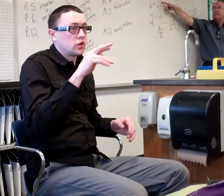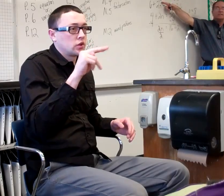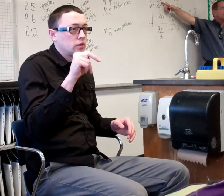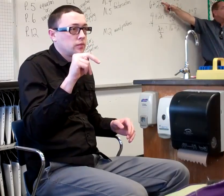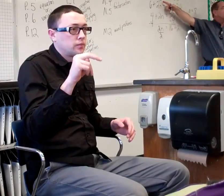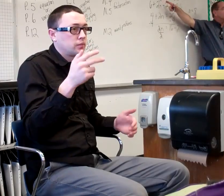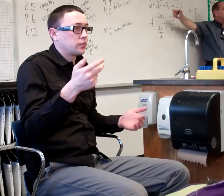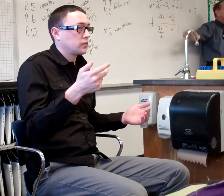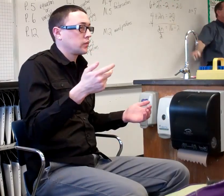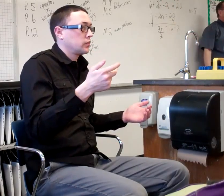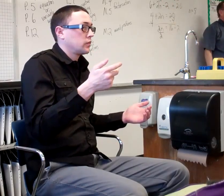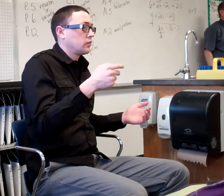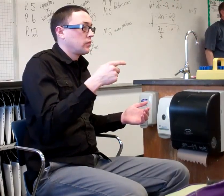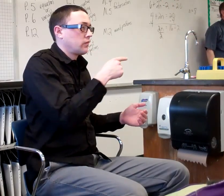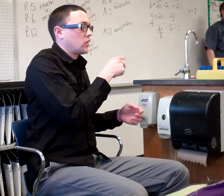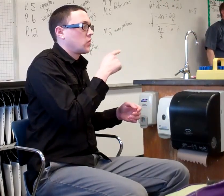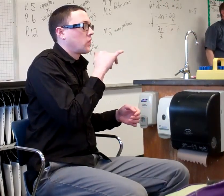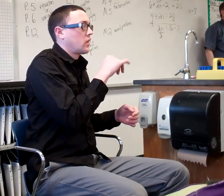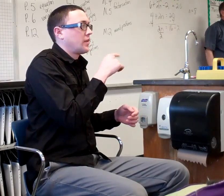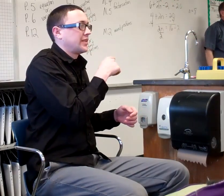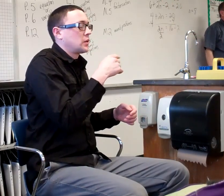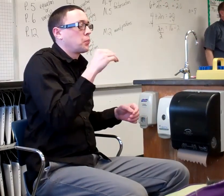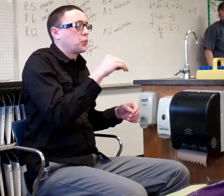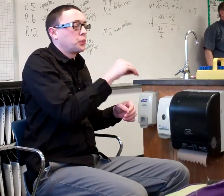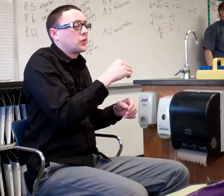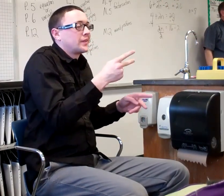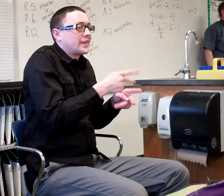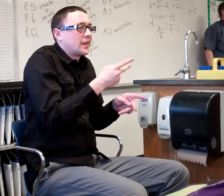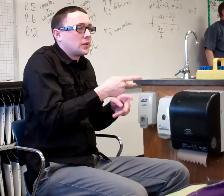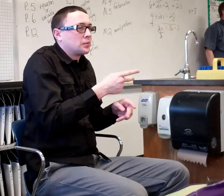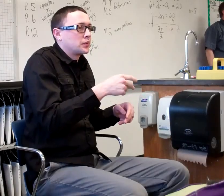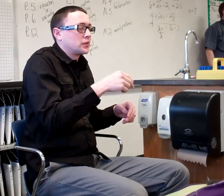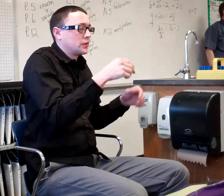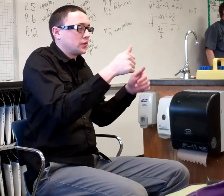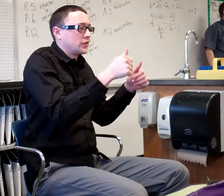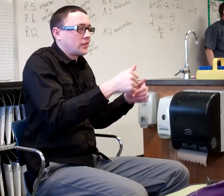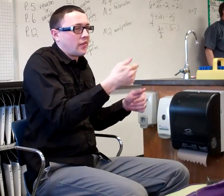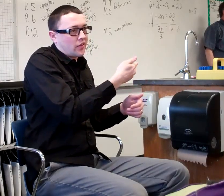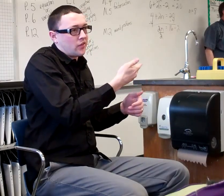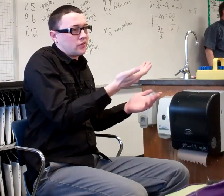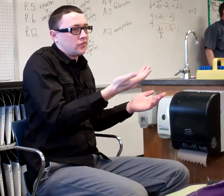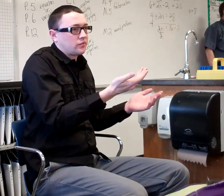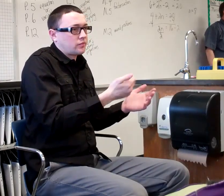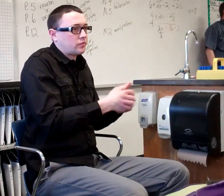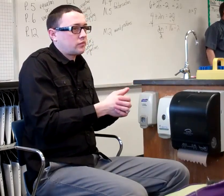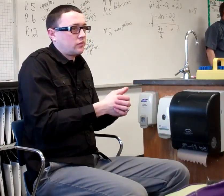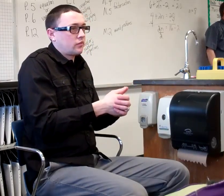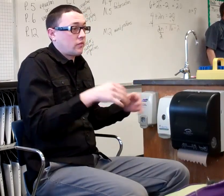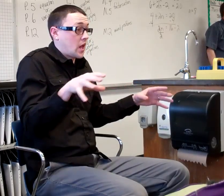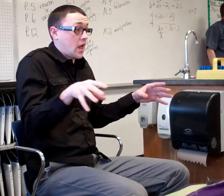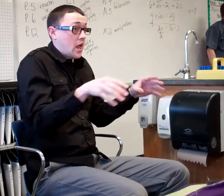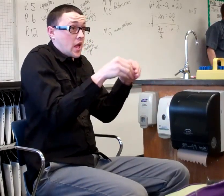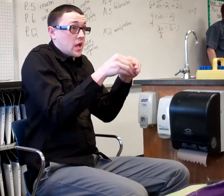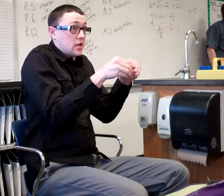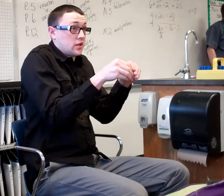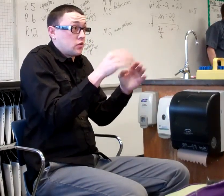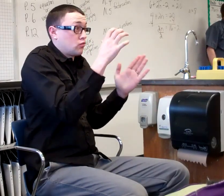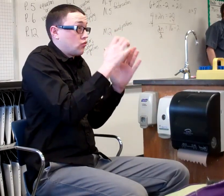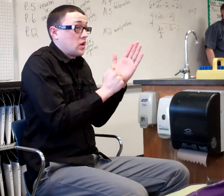time sign, so what do I want to do? What's the operation I want to do first? Add, subtract, multiply, or divide?